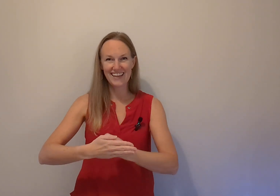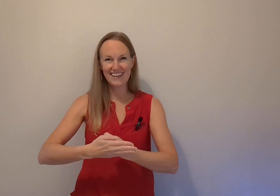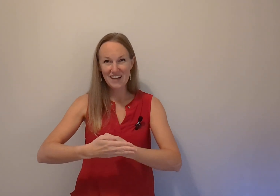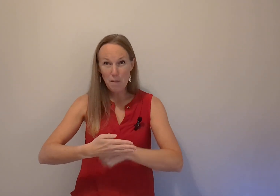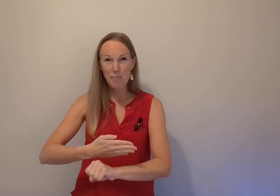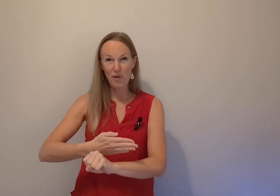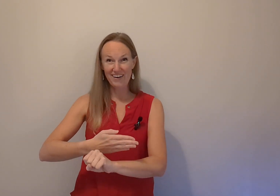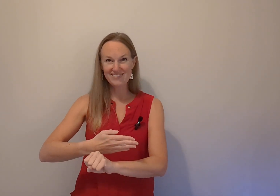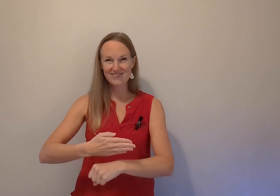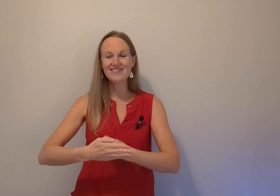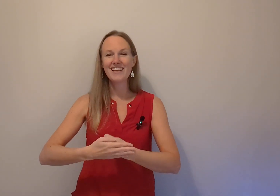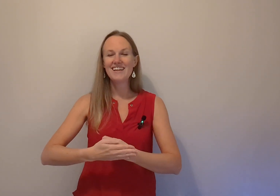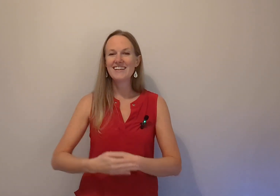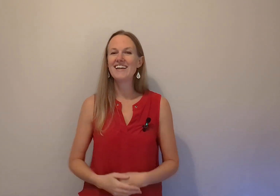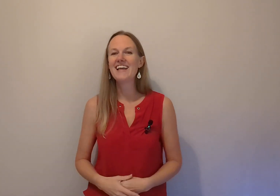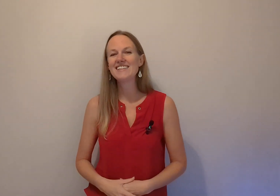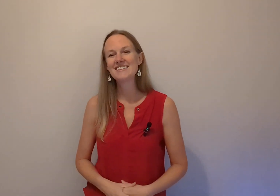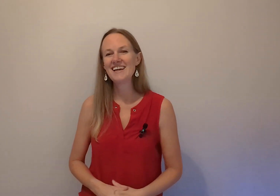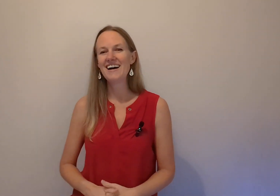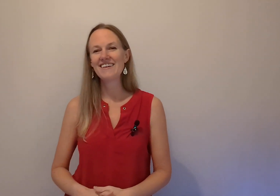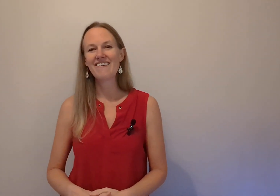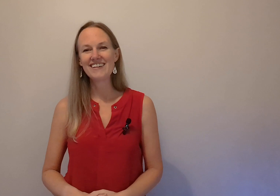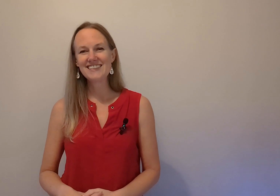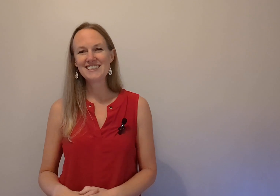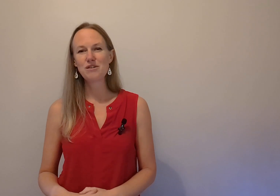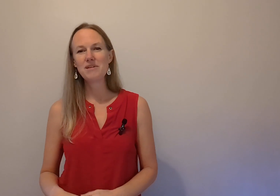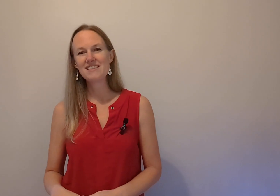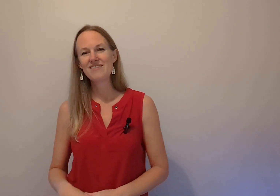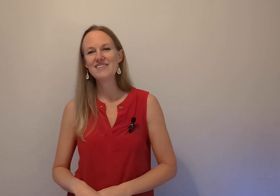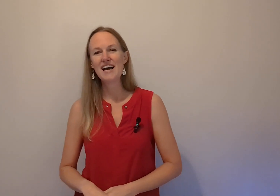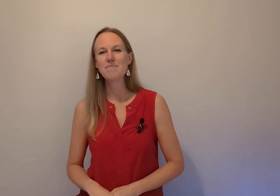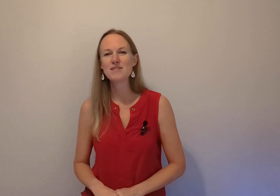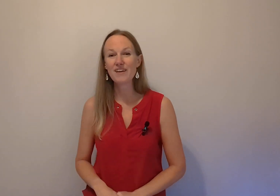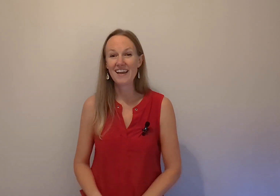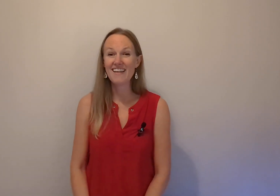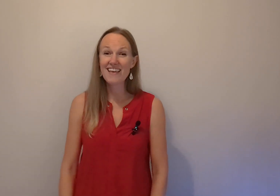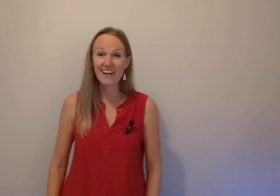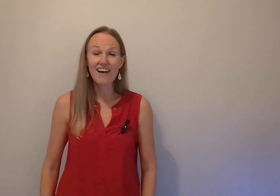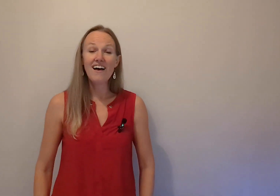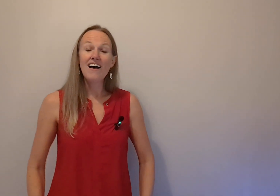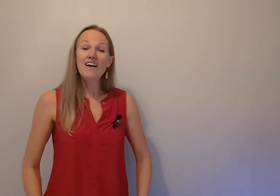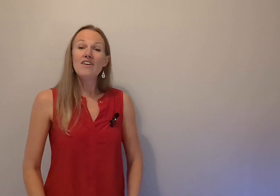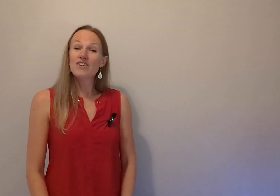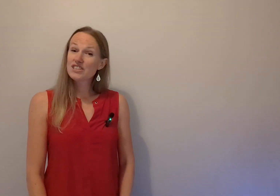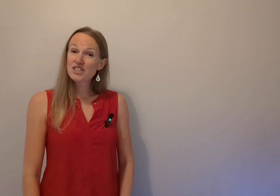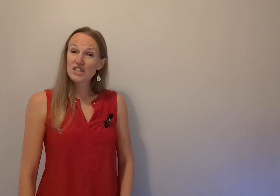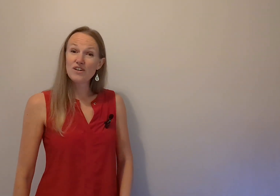okay? Born. Okay, that's the chorus. It just repeats a few times. Okay, and then verse 2,